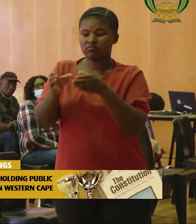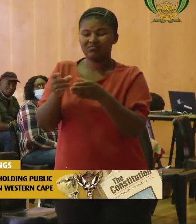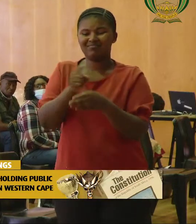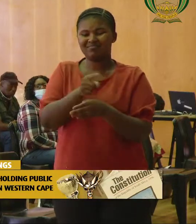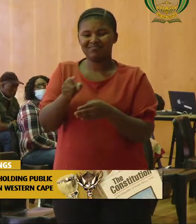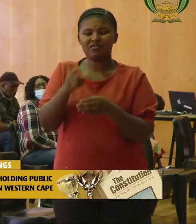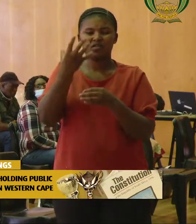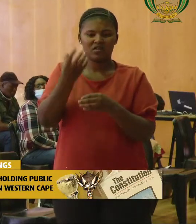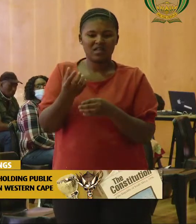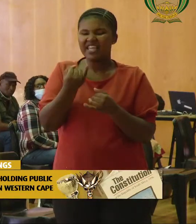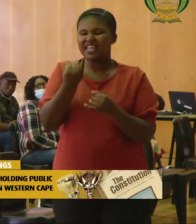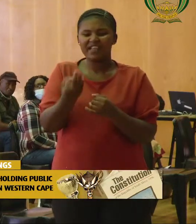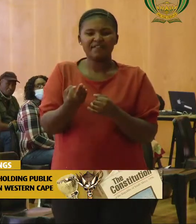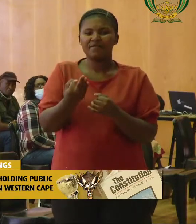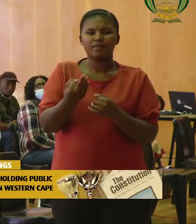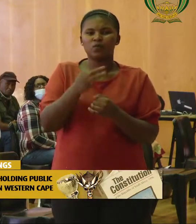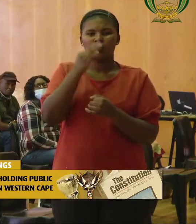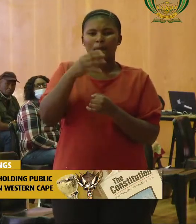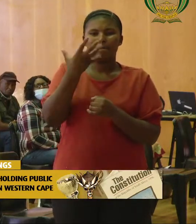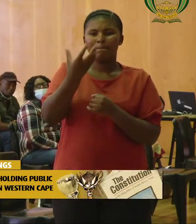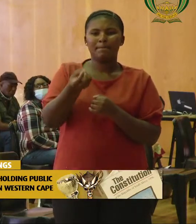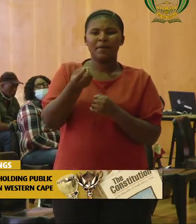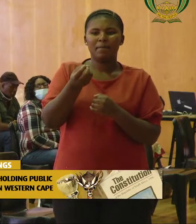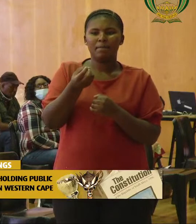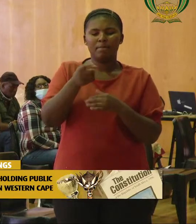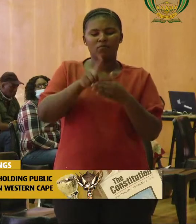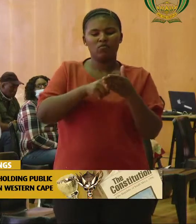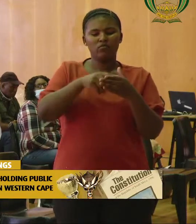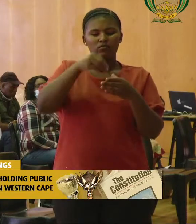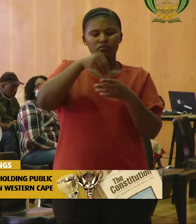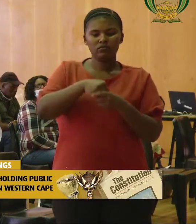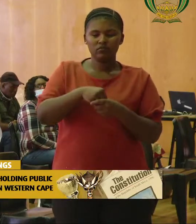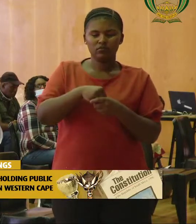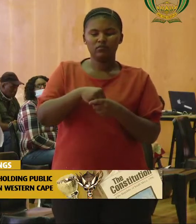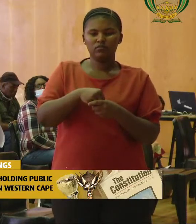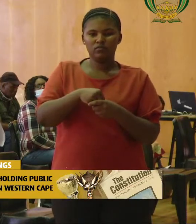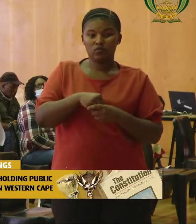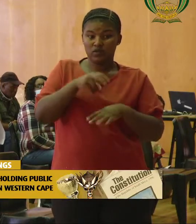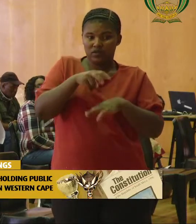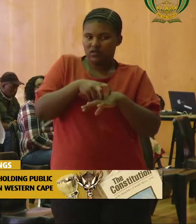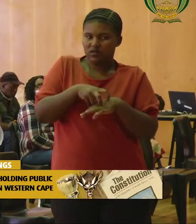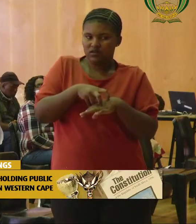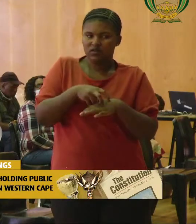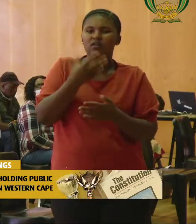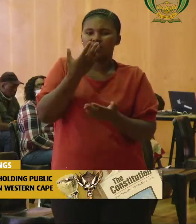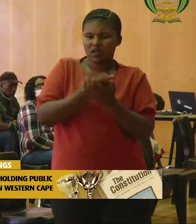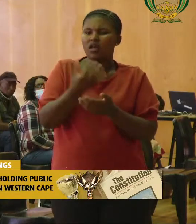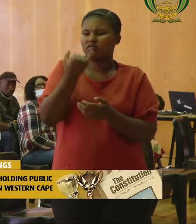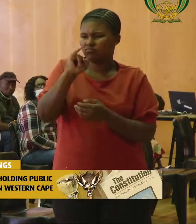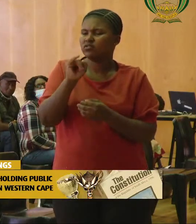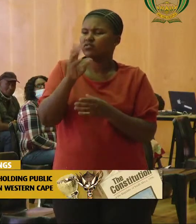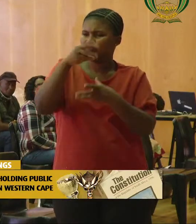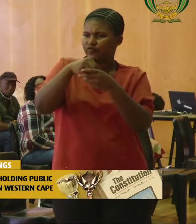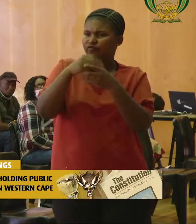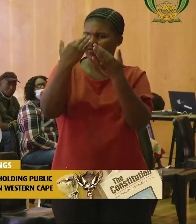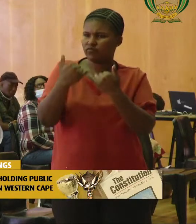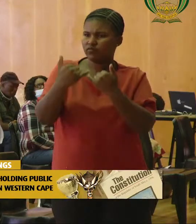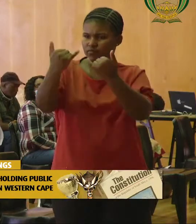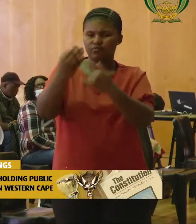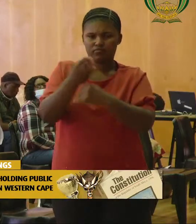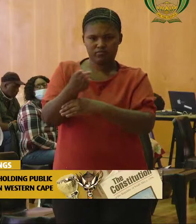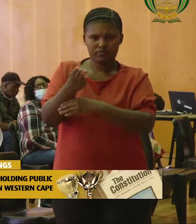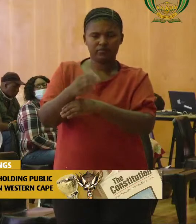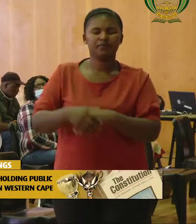even if they do not achieve the number of votes regional representation requires, they still could possibly gain a seat in the